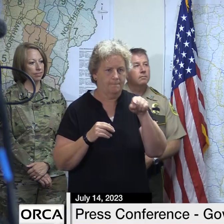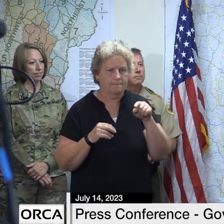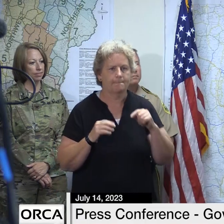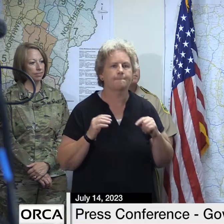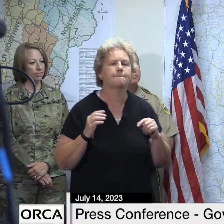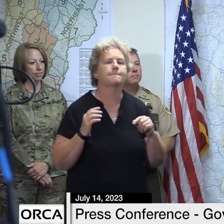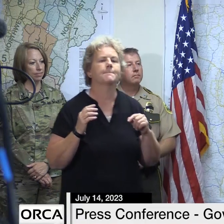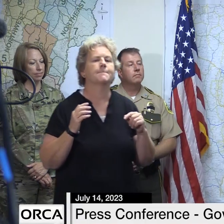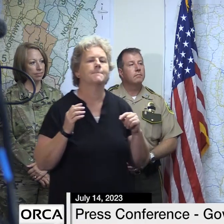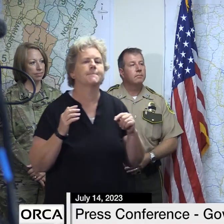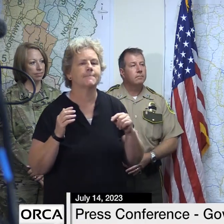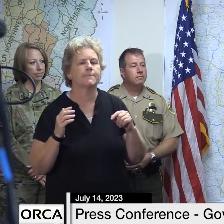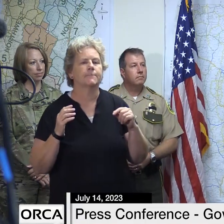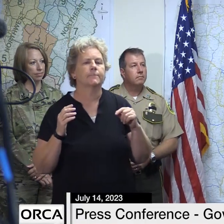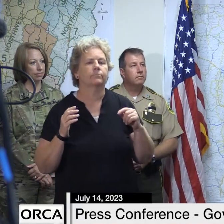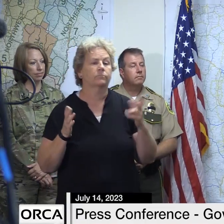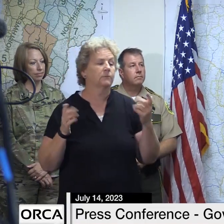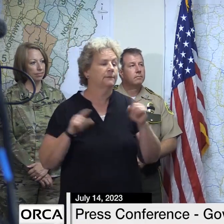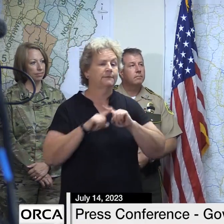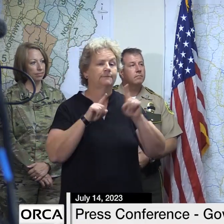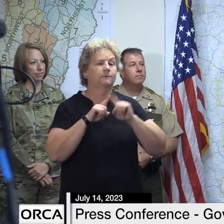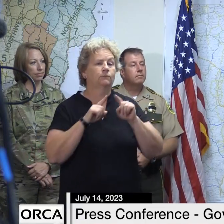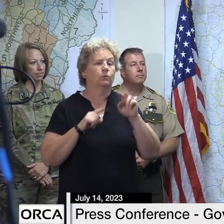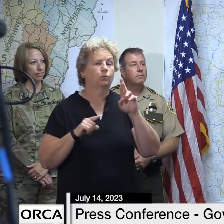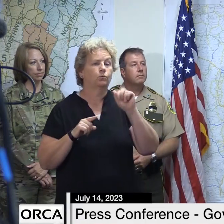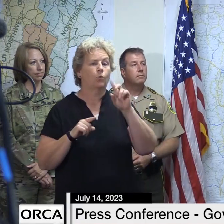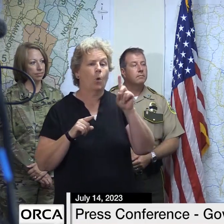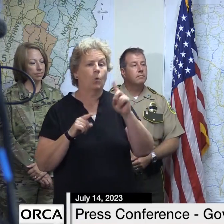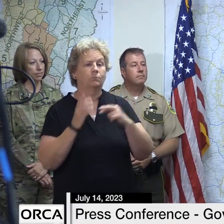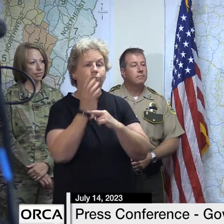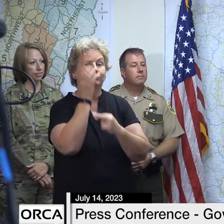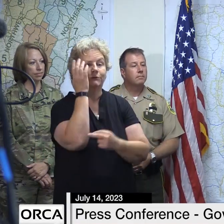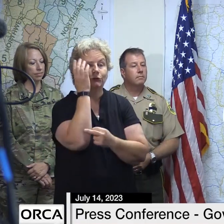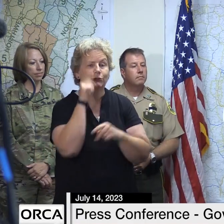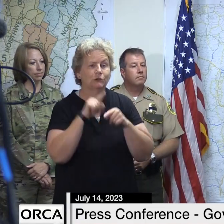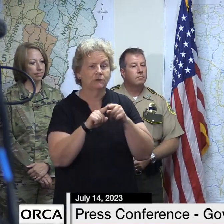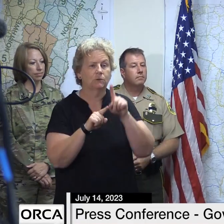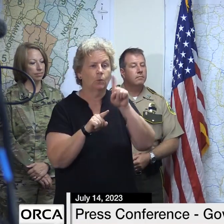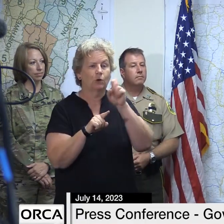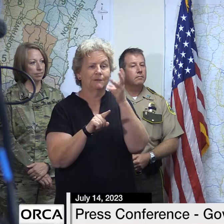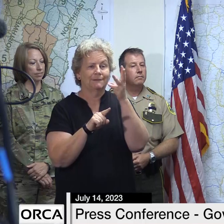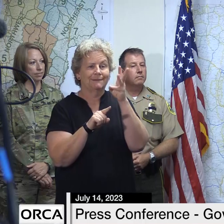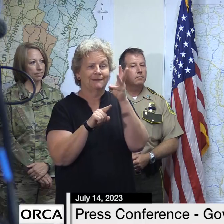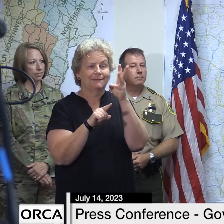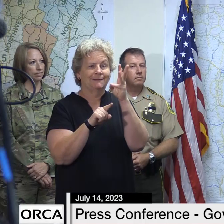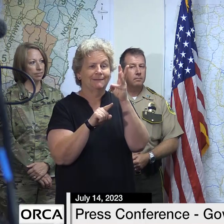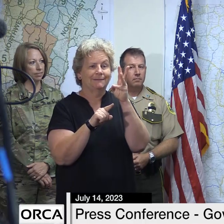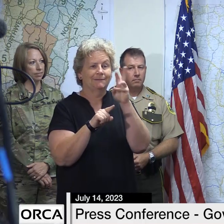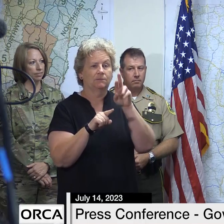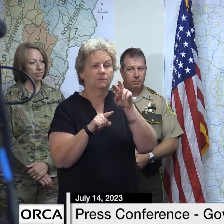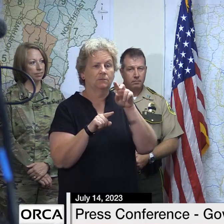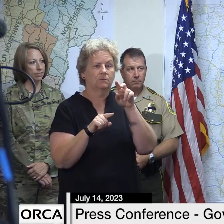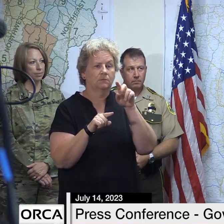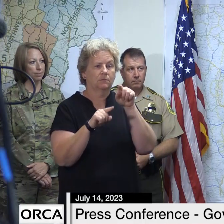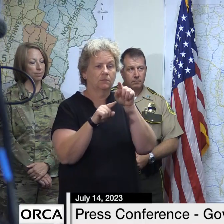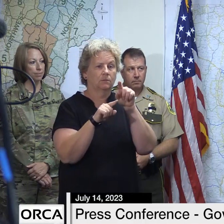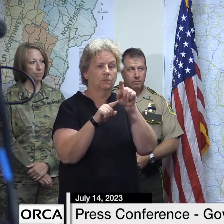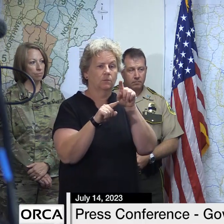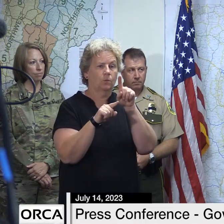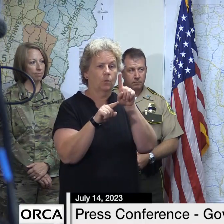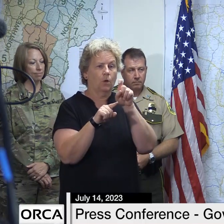on some roads. Bridge 116 in Bridgewater on Vermont 100, in the area the governor and I visited